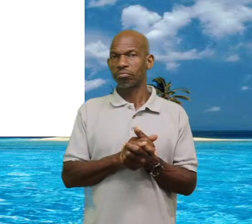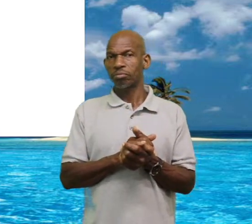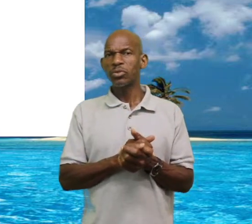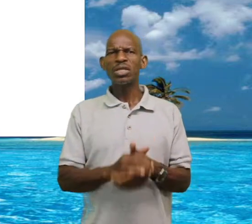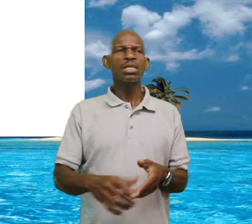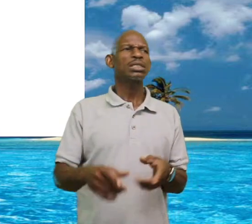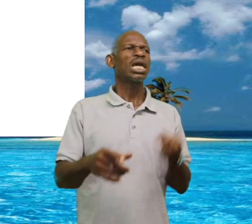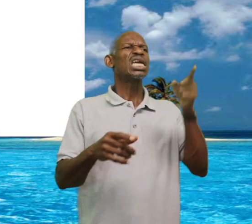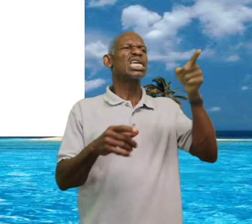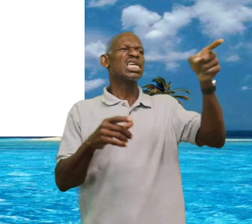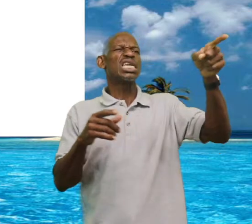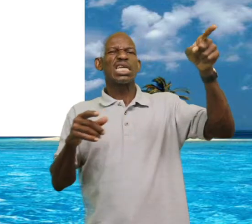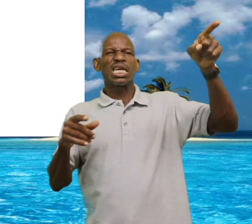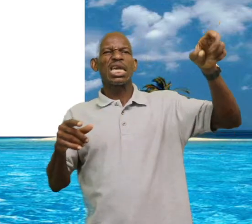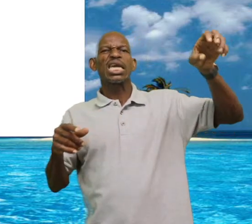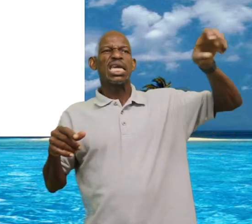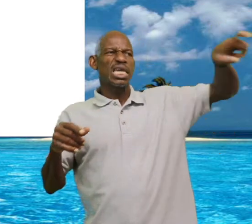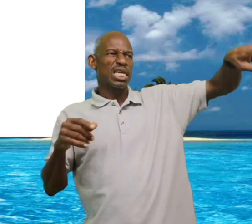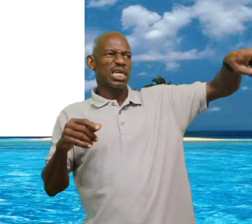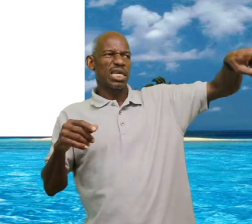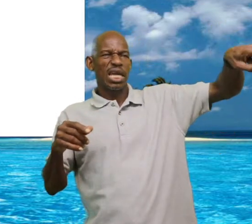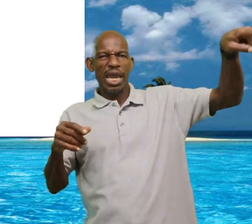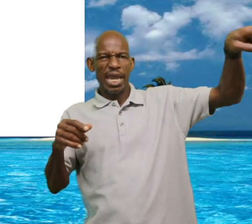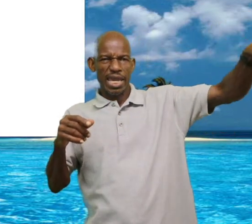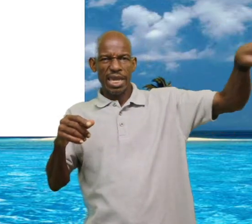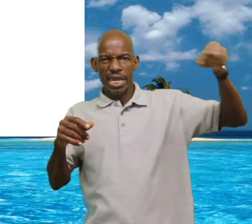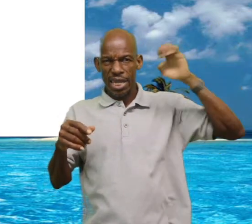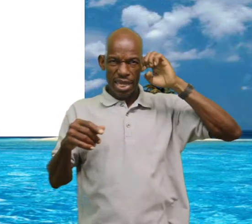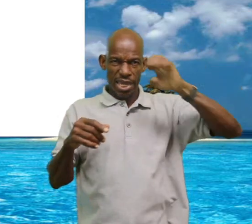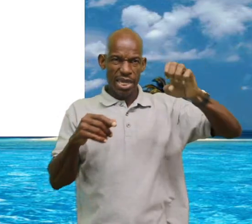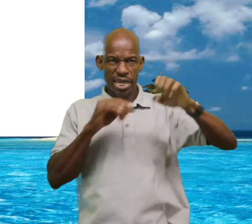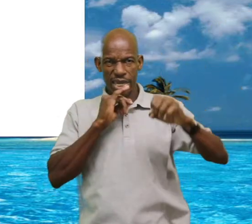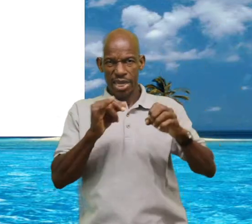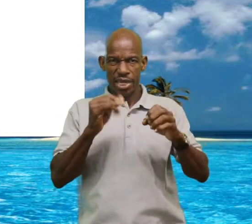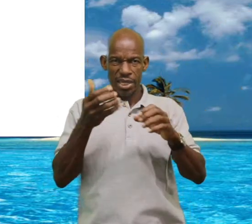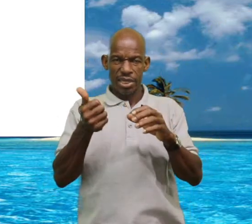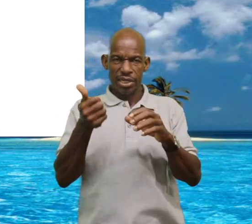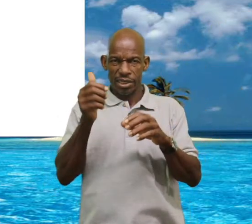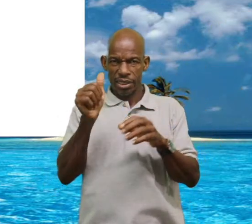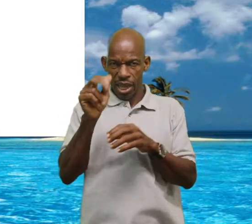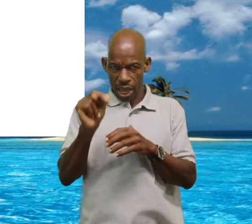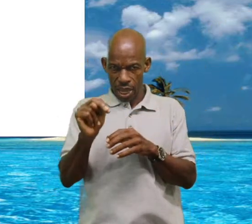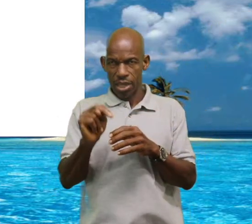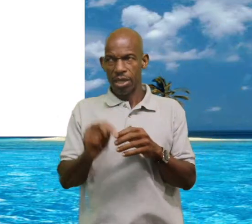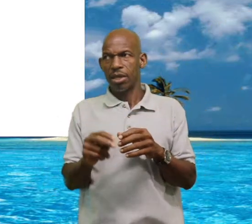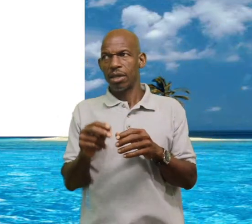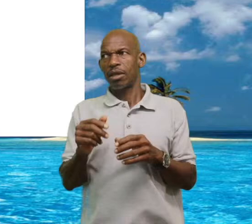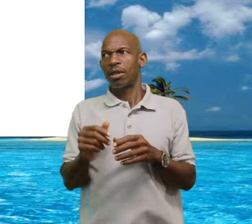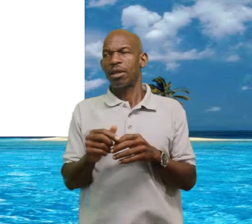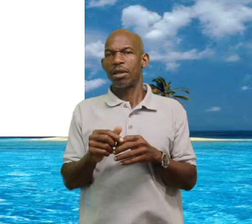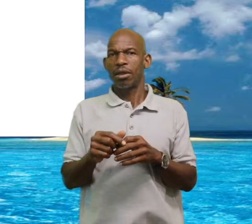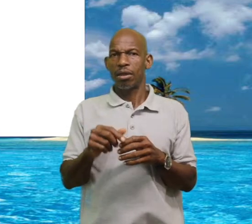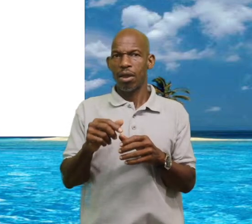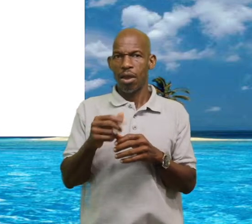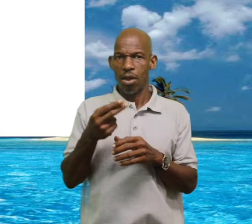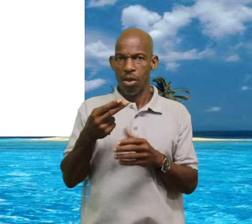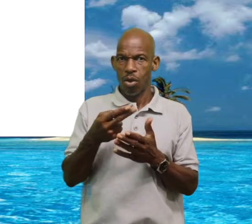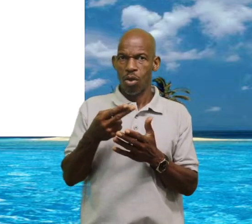honest. An honest. An honest man is kind. So we have the adjective